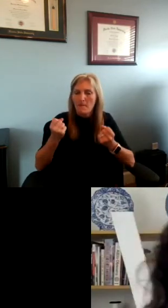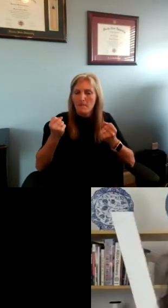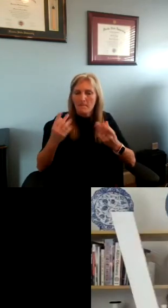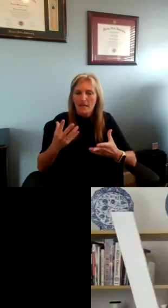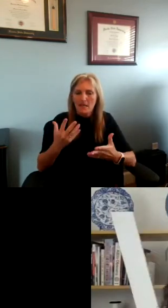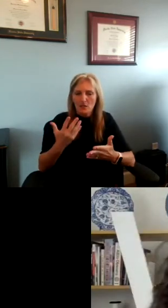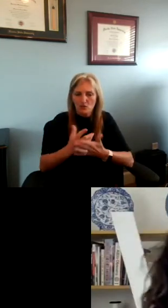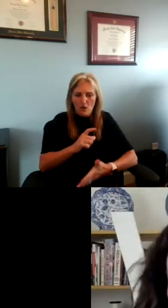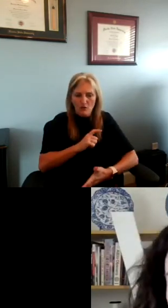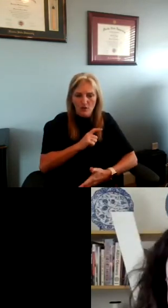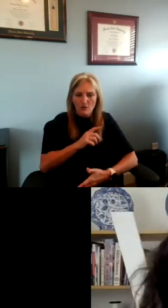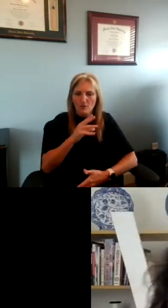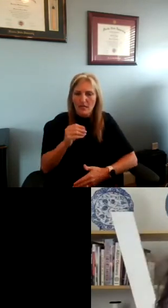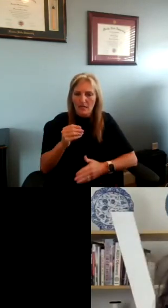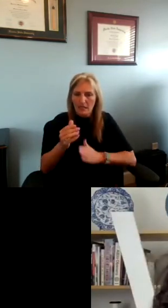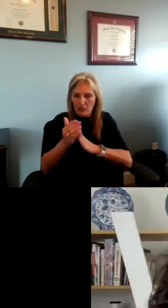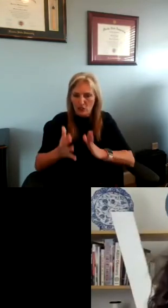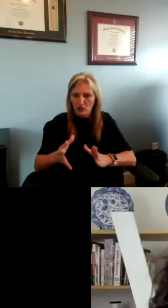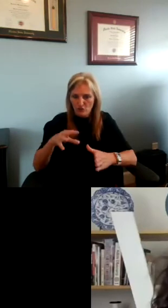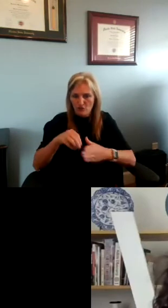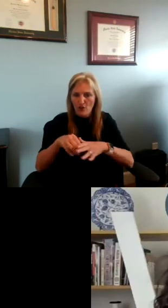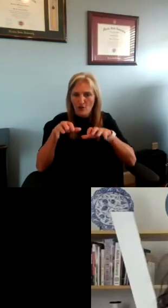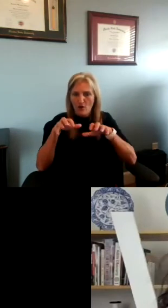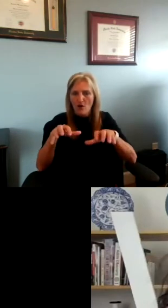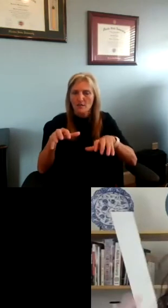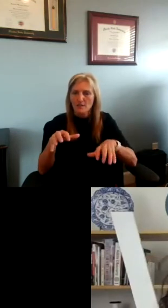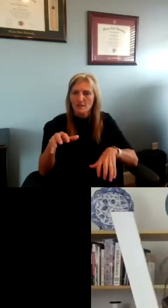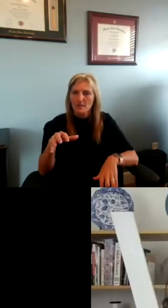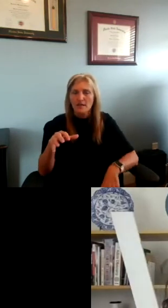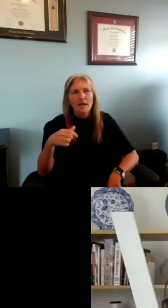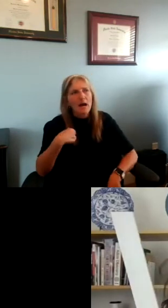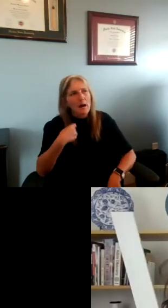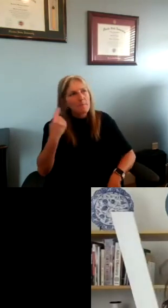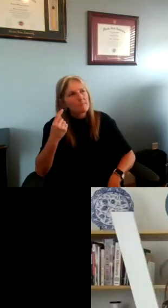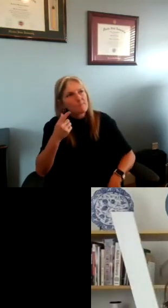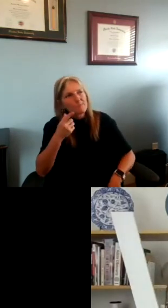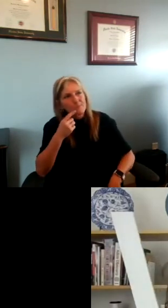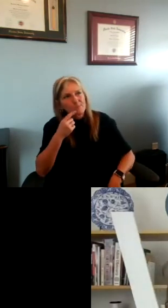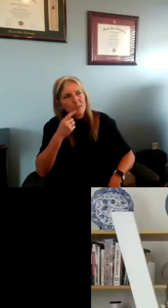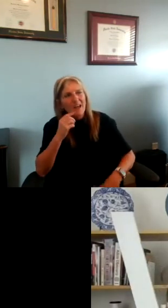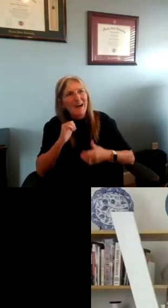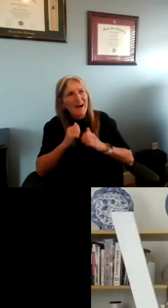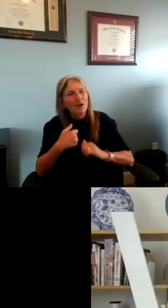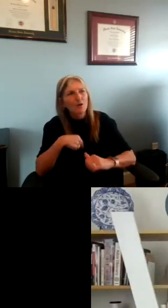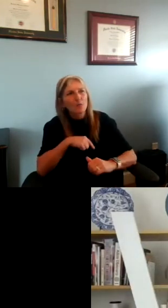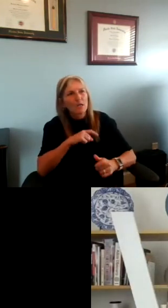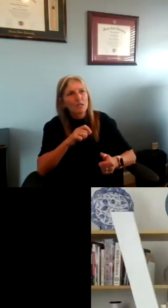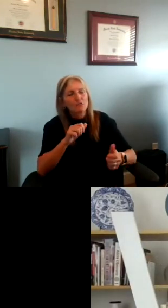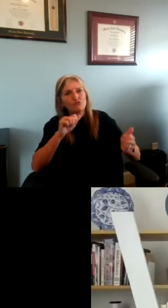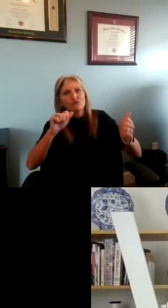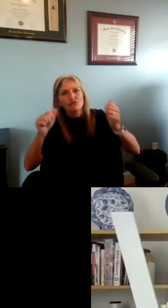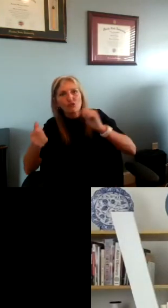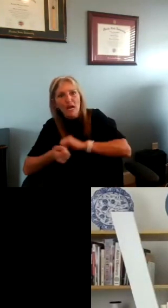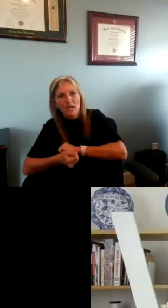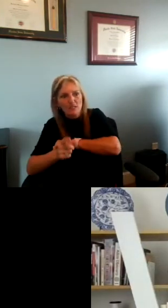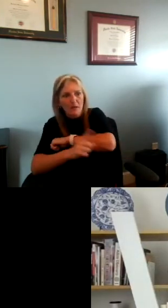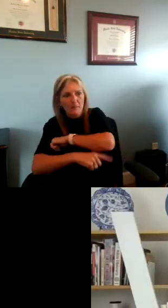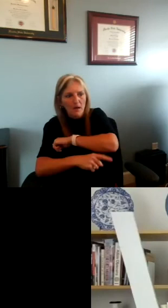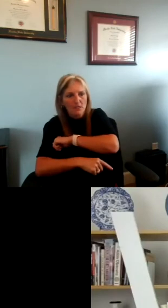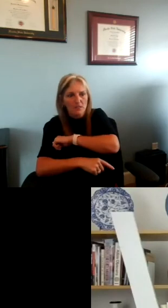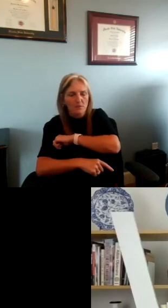leaders in this audience, sort of thinking through, well, how do we shift that punishment paradigm that is so dominant